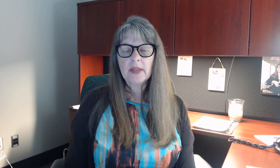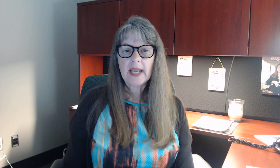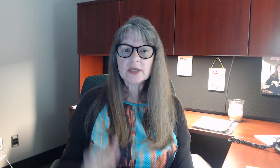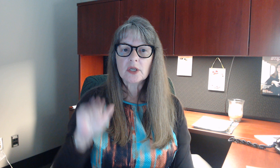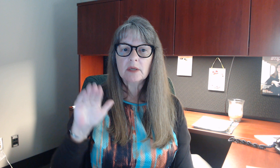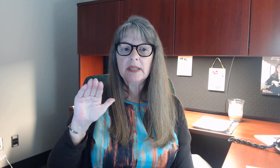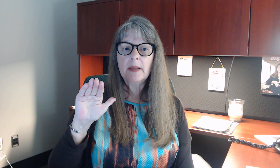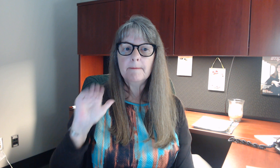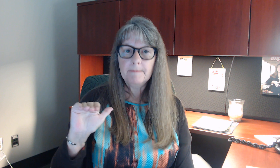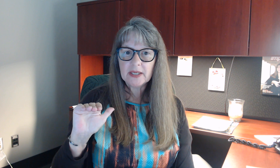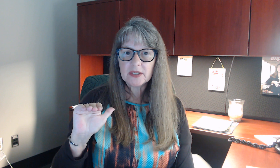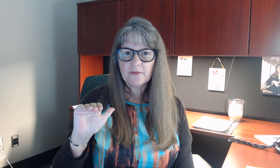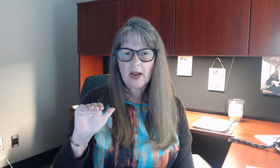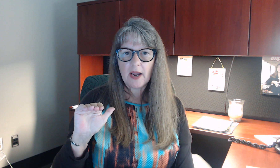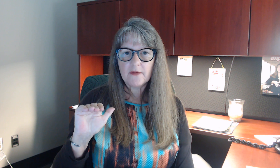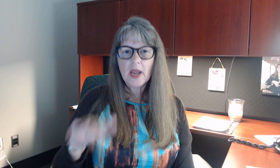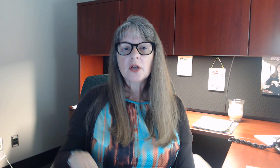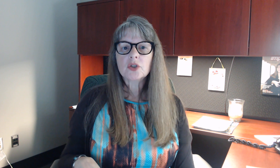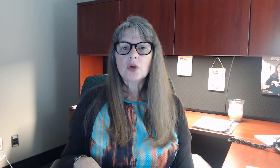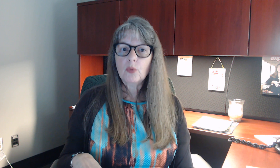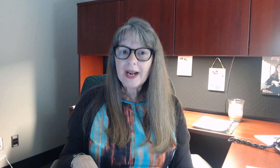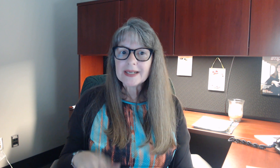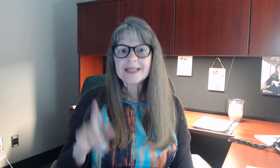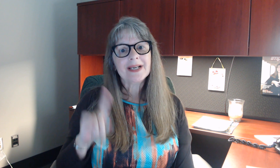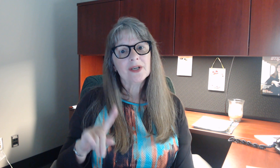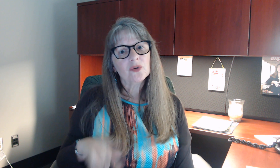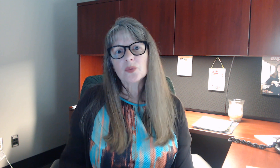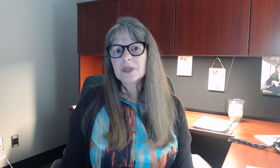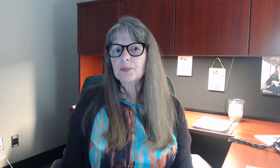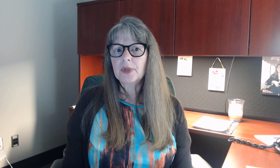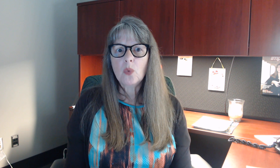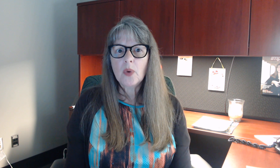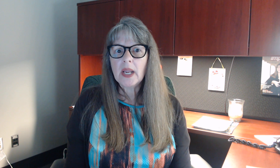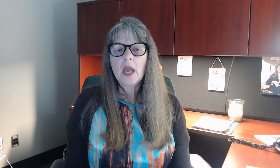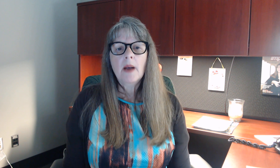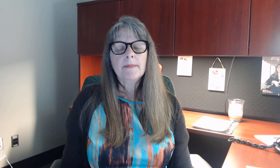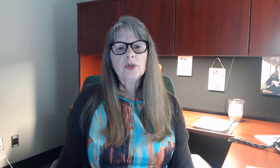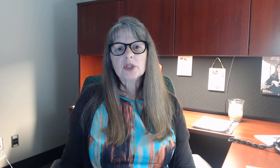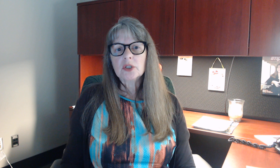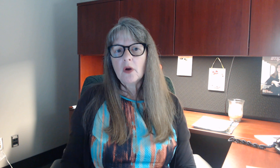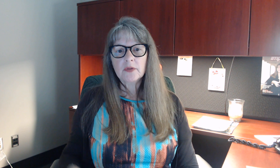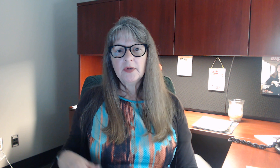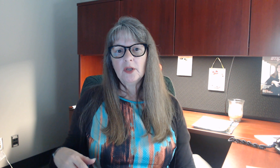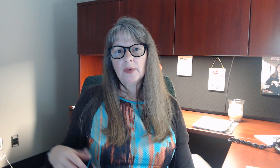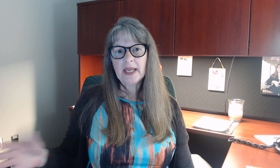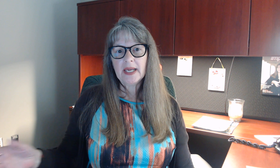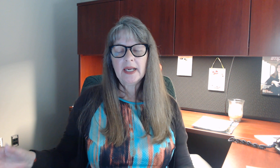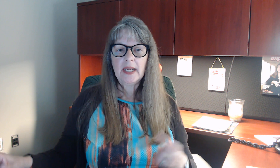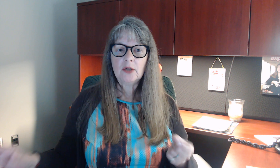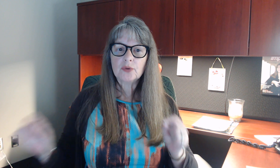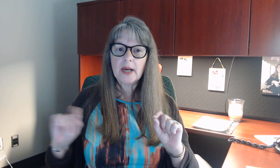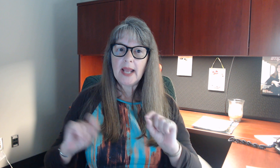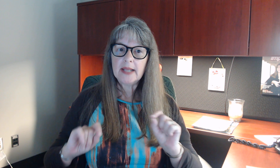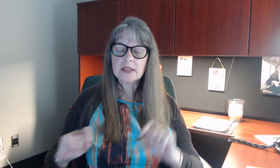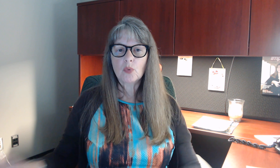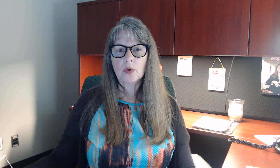next is going to be the bent five. So practice. I know this was pretty quick, but just look over the video again, and I'll try to add some more